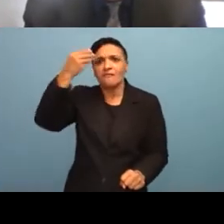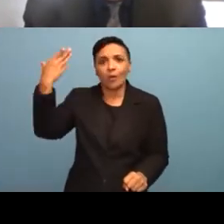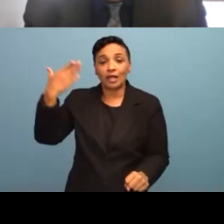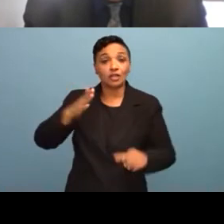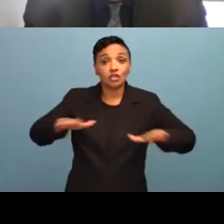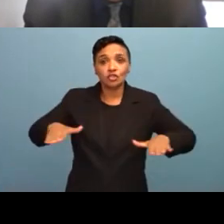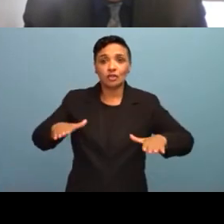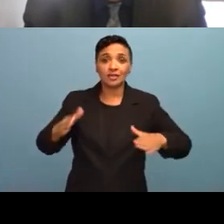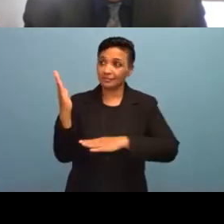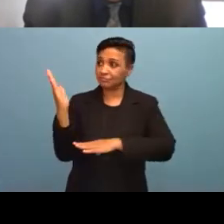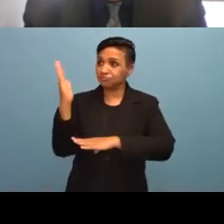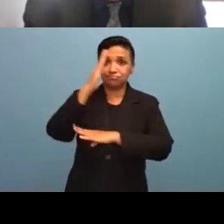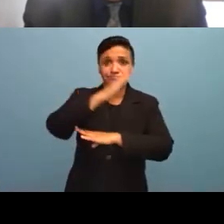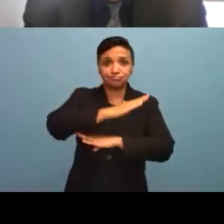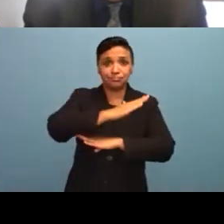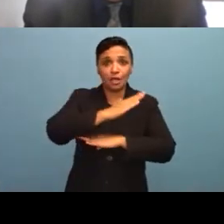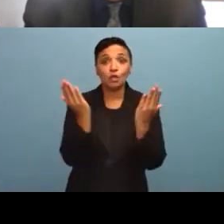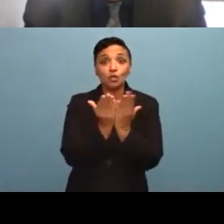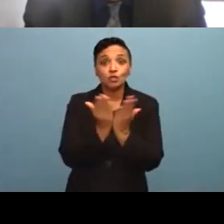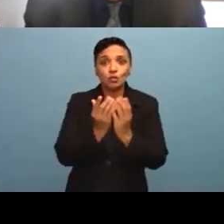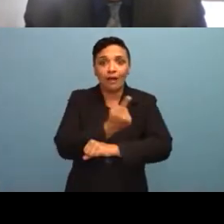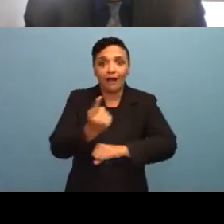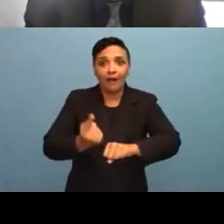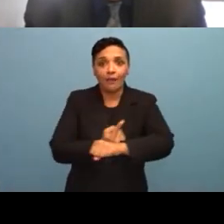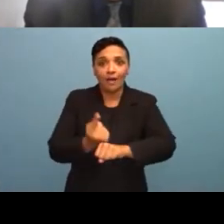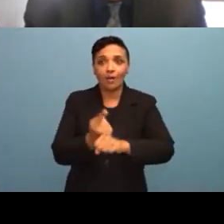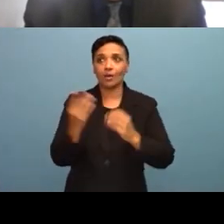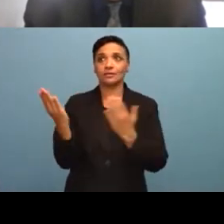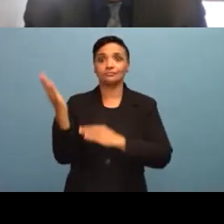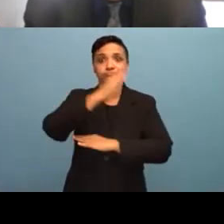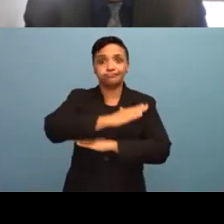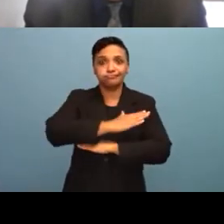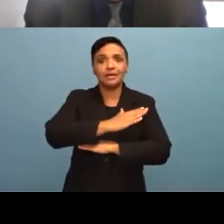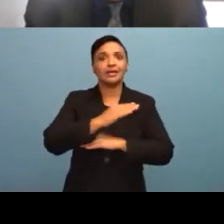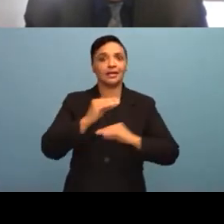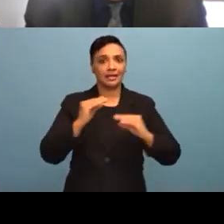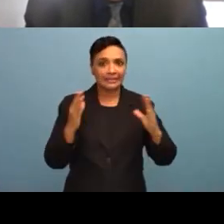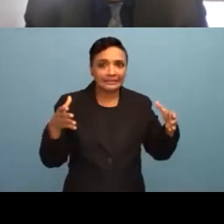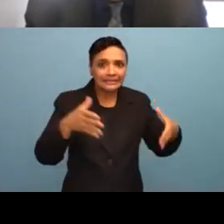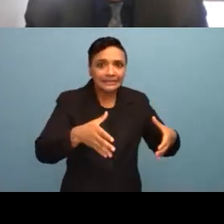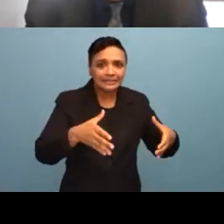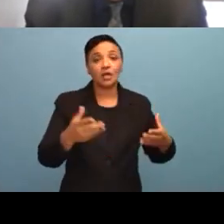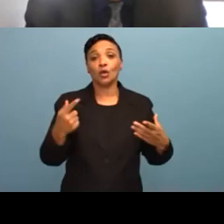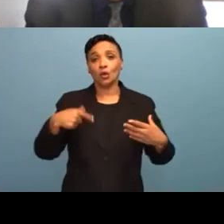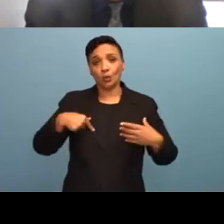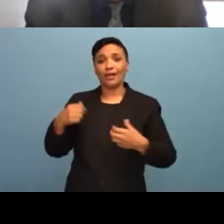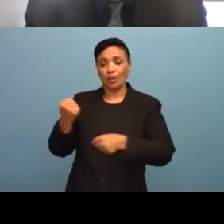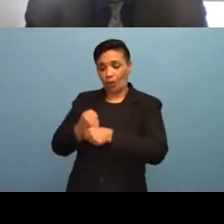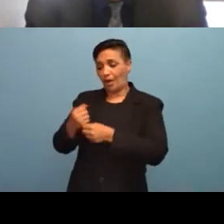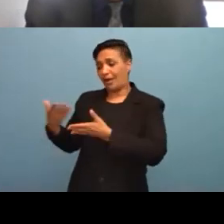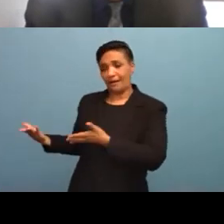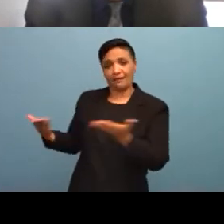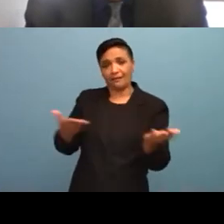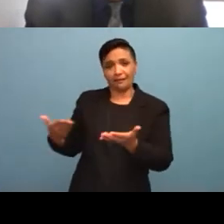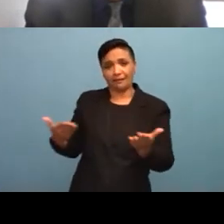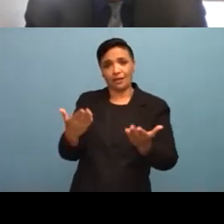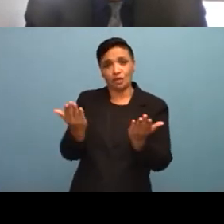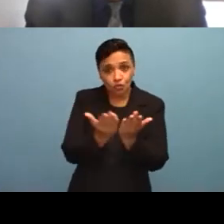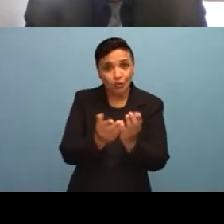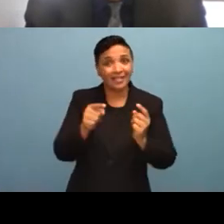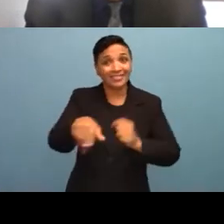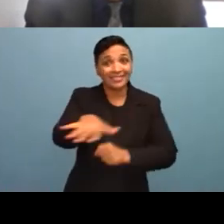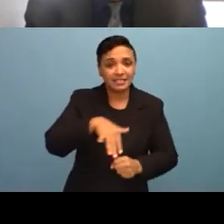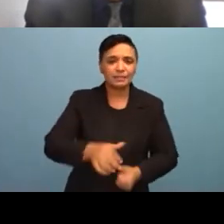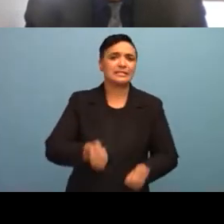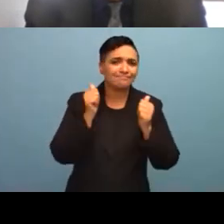school and so much work has already been done on getting children to school. Yeah.